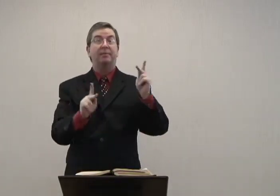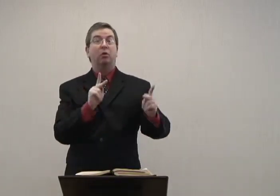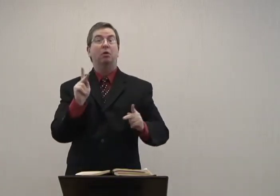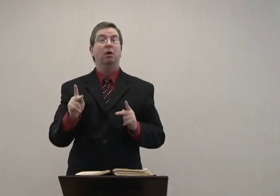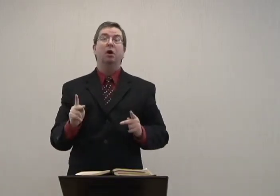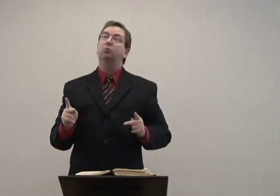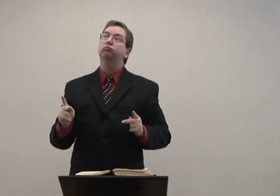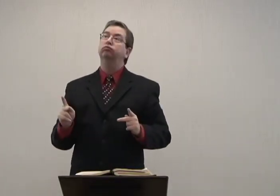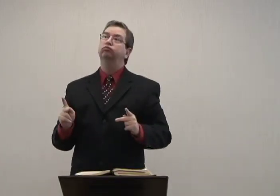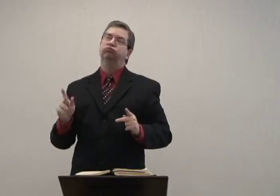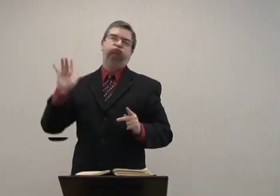It's your choice.